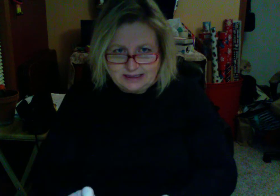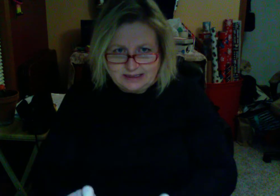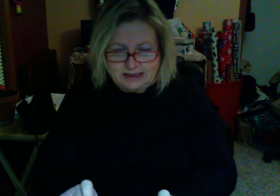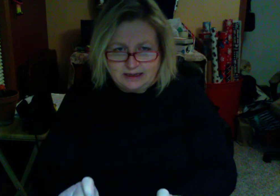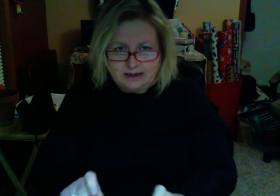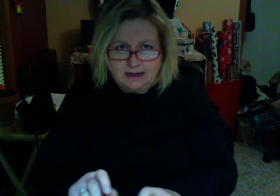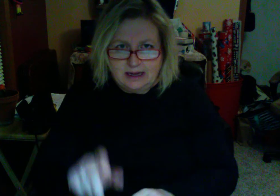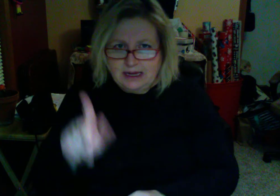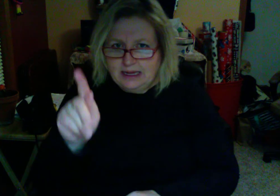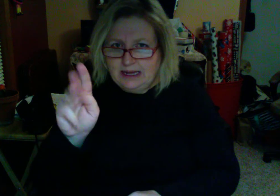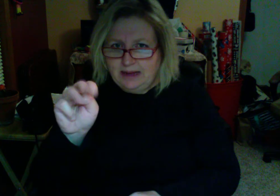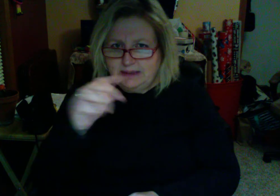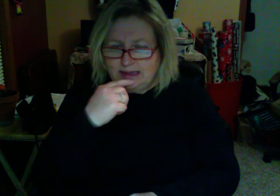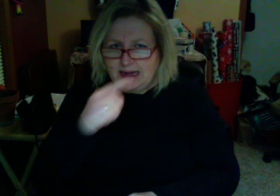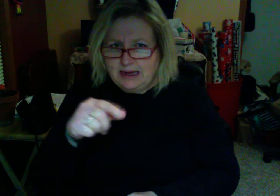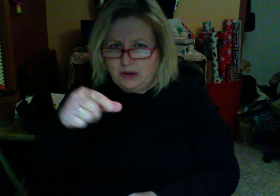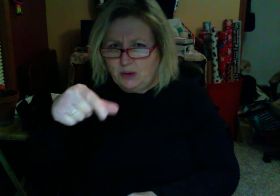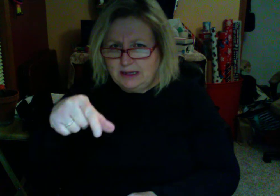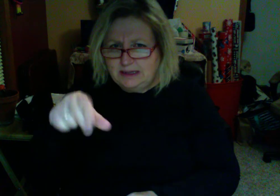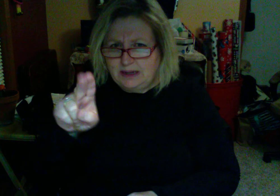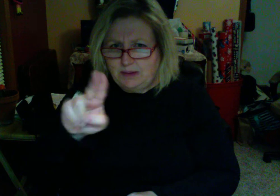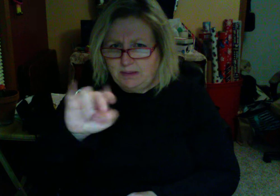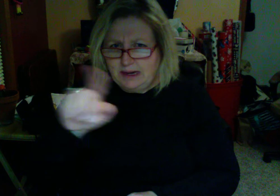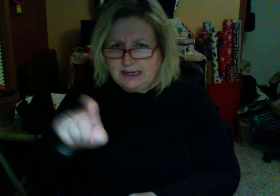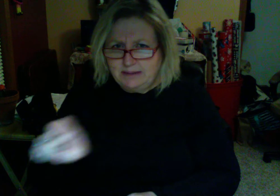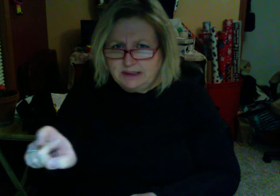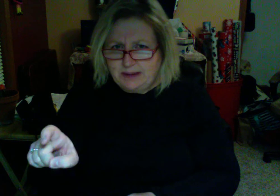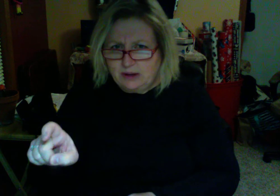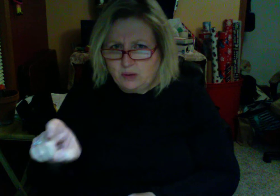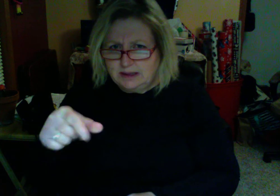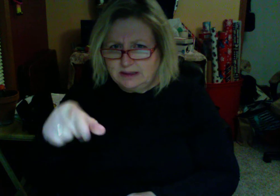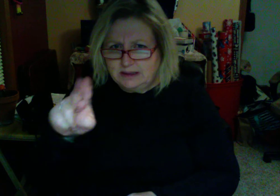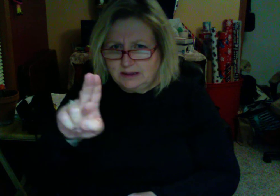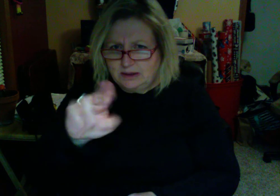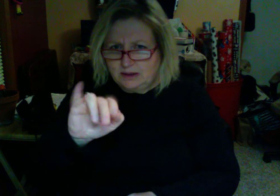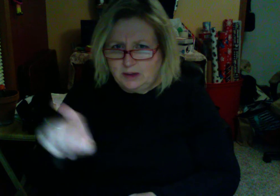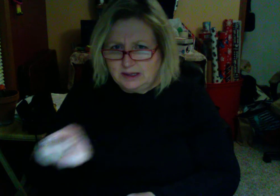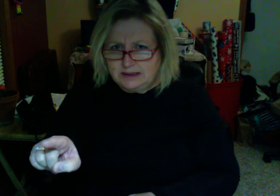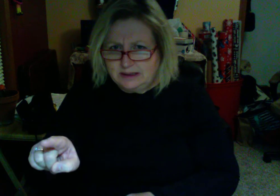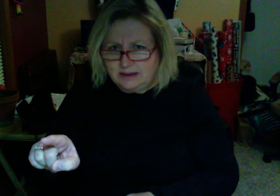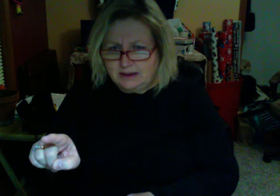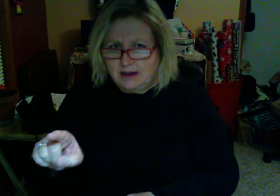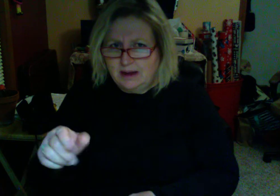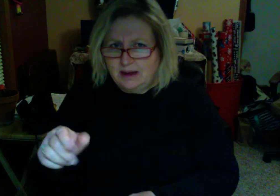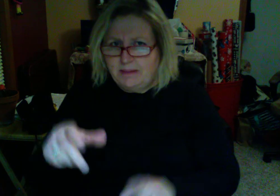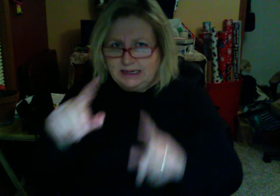Test. Kim said quiz. They would many times spell quiz. Quiz. But